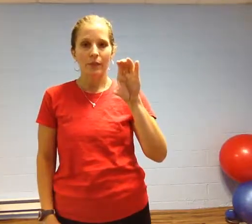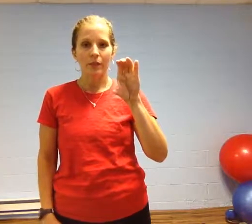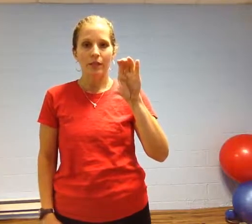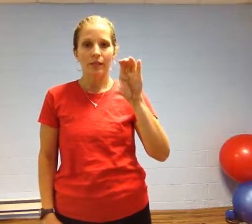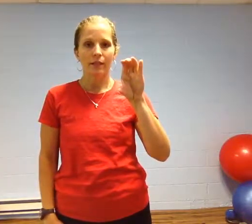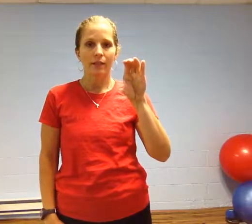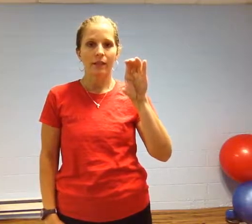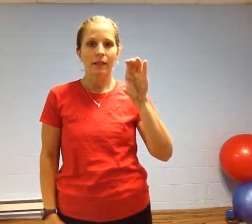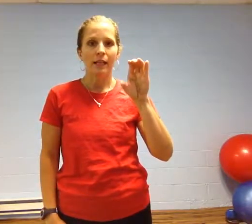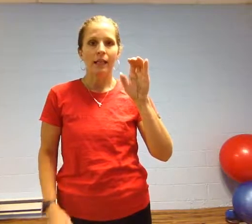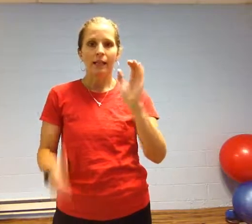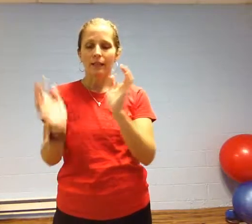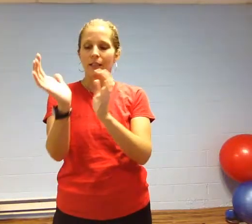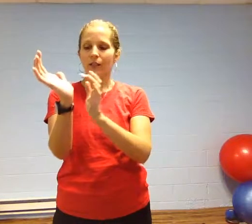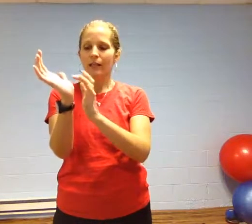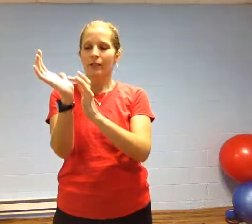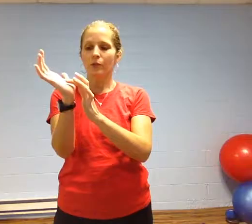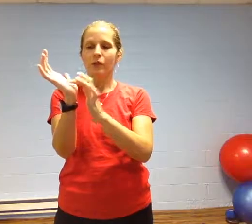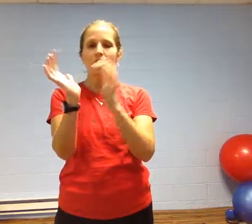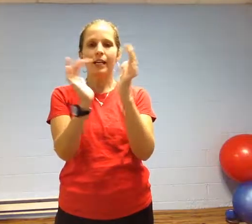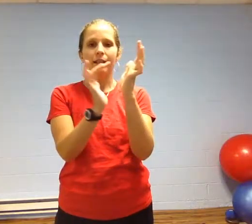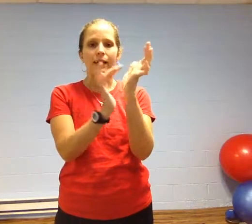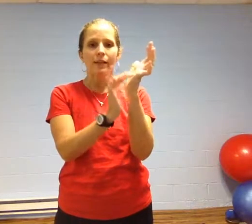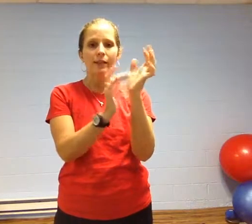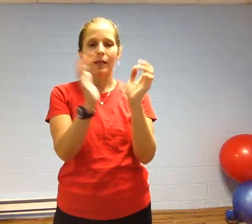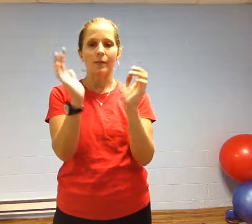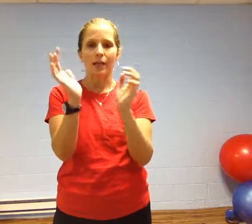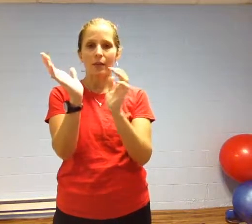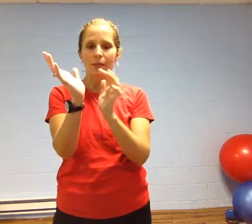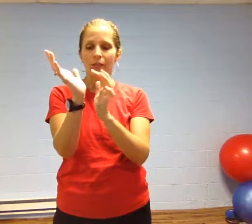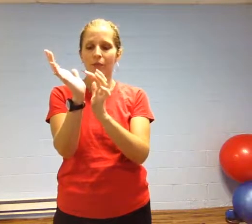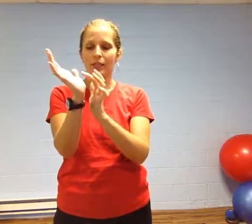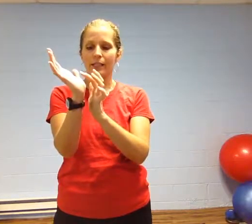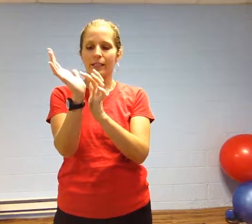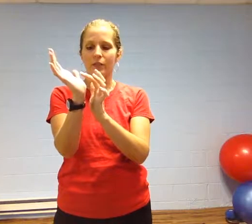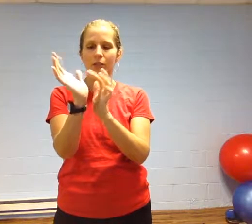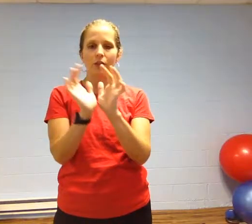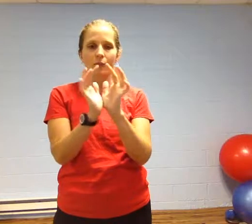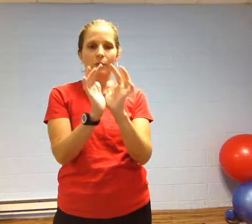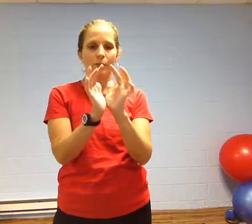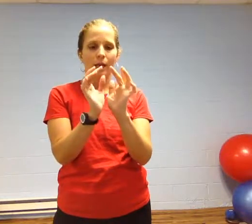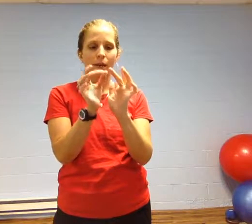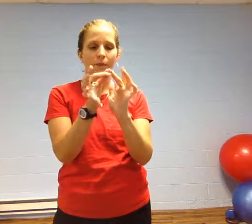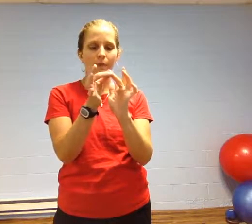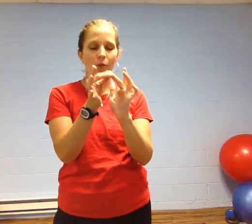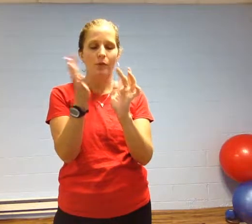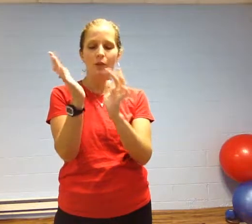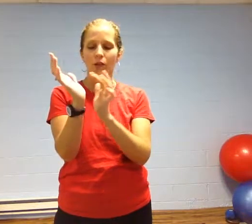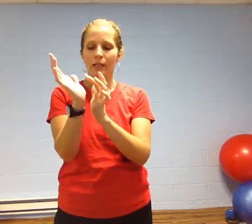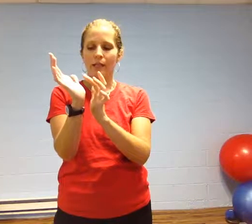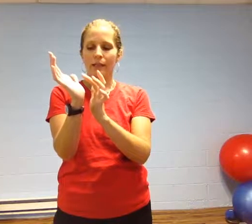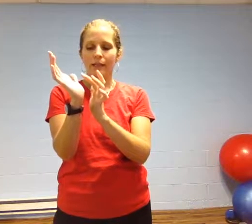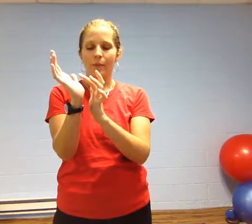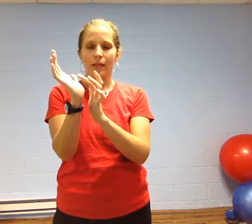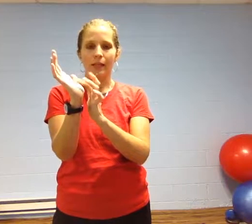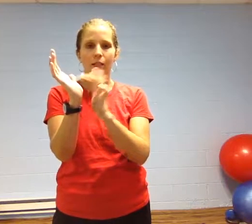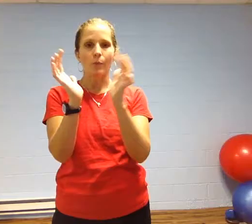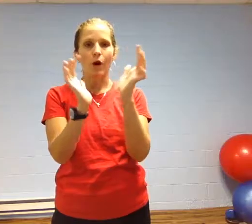language, legalizes Christianity, the same sign that we did for Jesus, just your middle finger tapping against the palm of